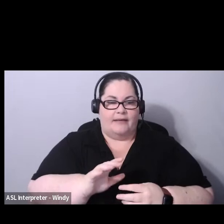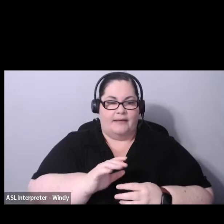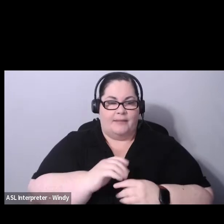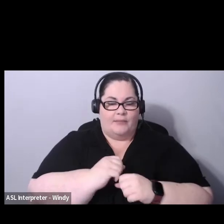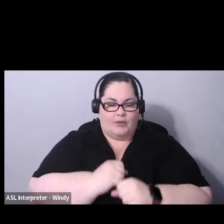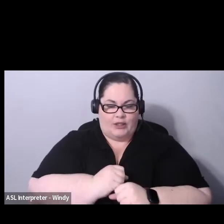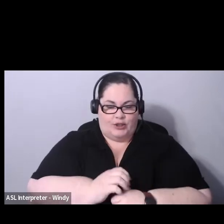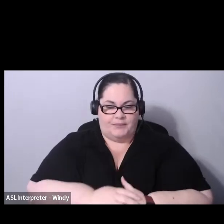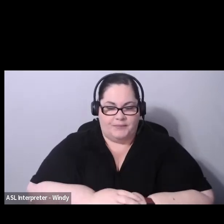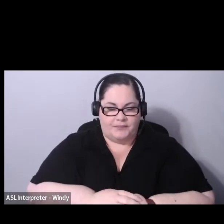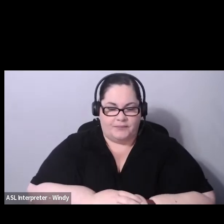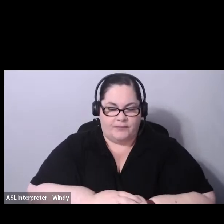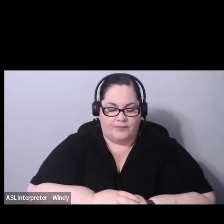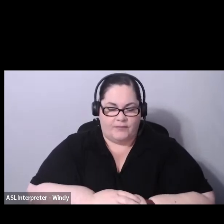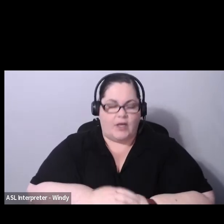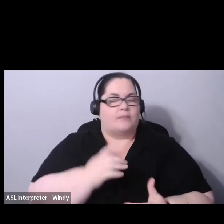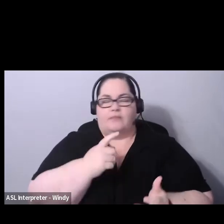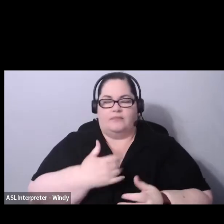response.